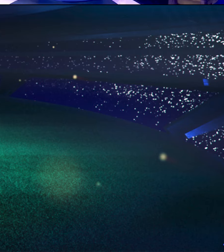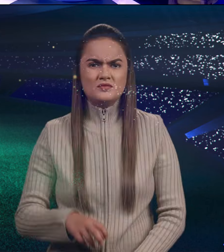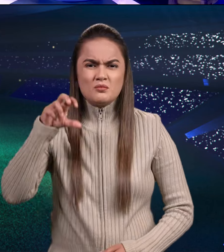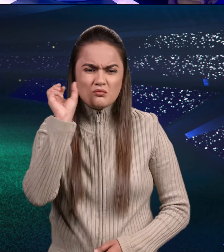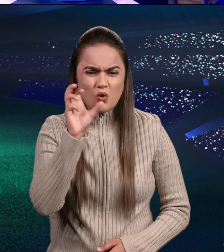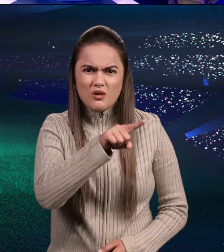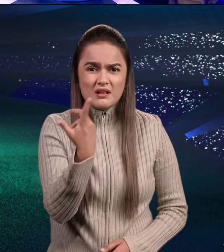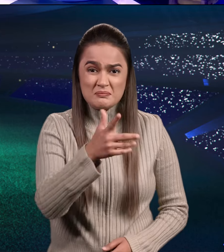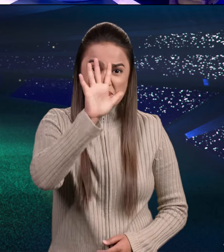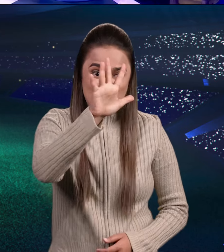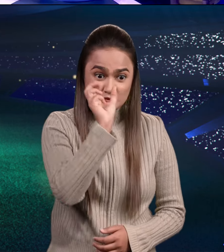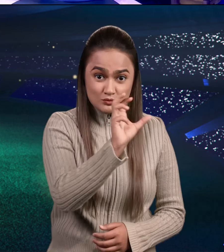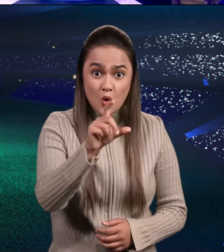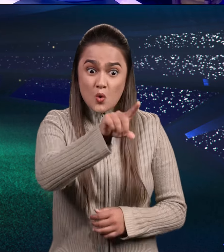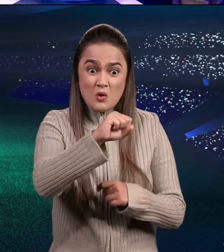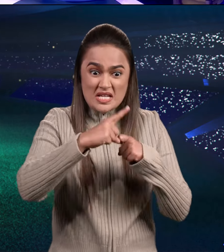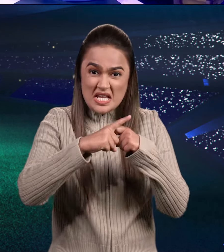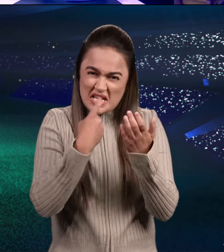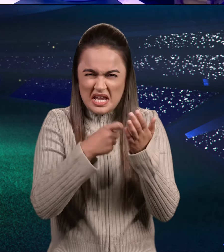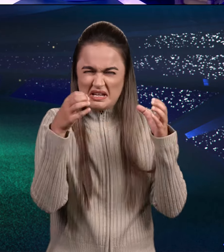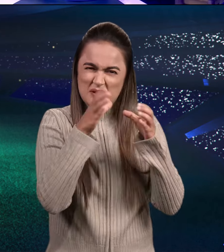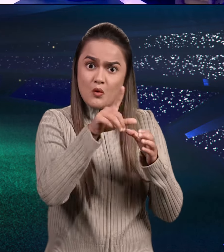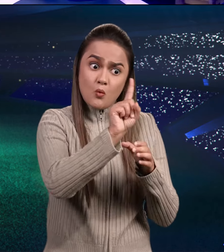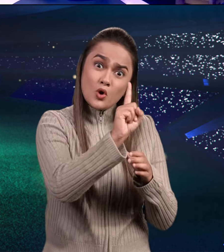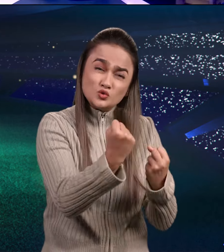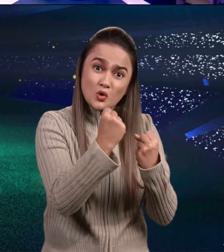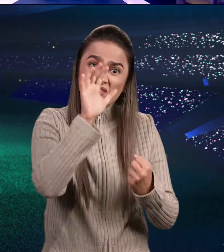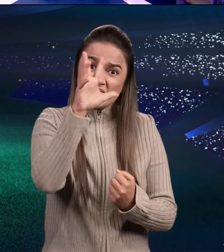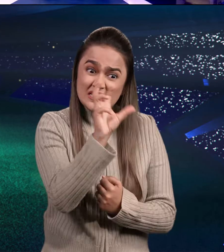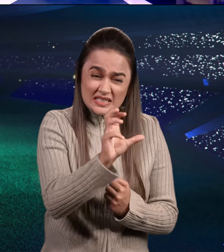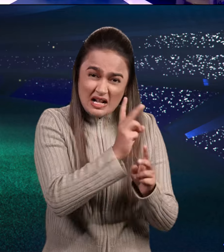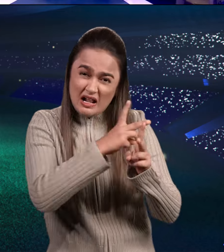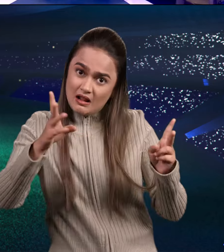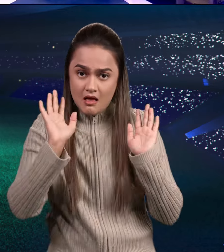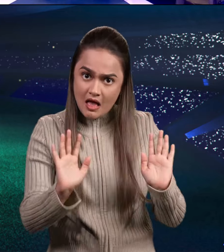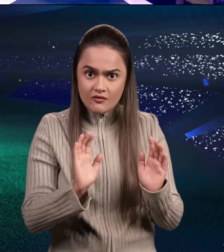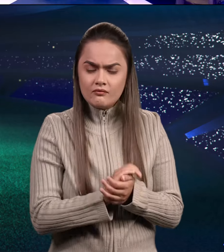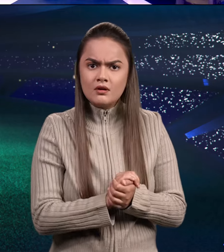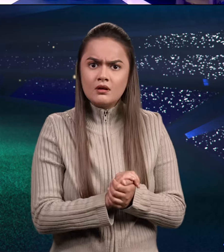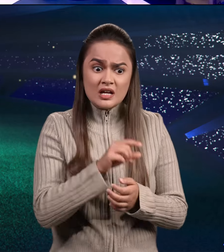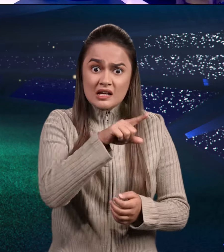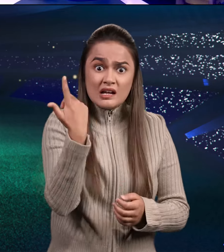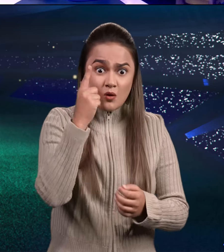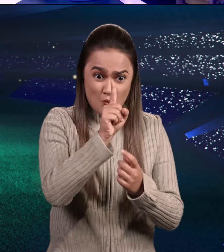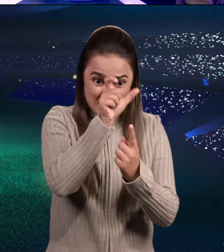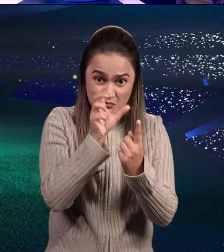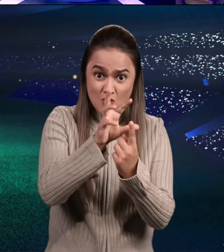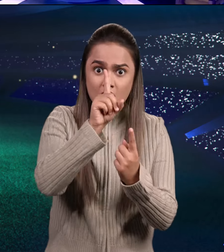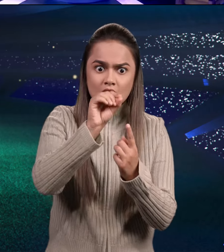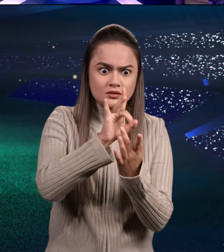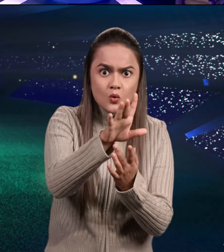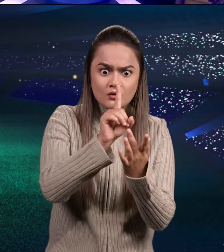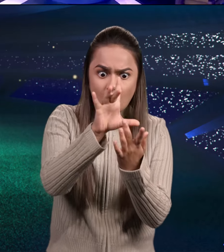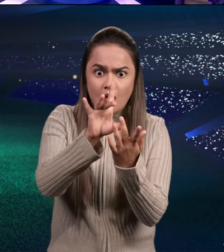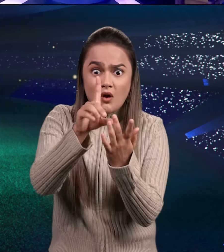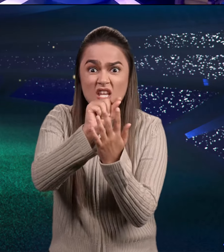The bowlers, 5 bowlers, KKR team, only KKR team have 5 bowlers, who have 10